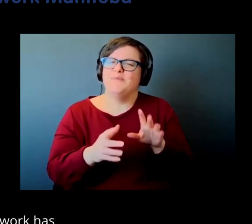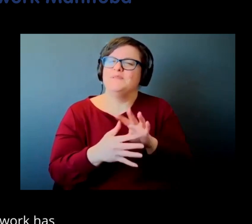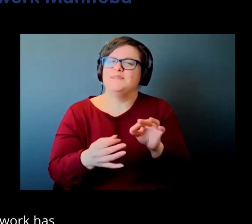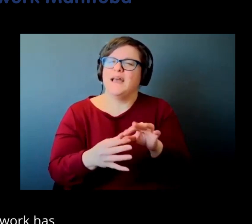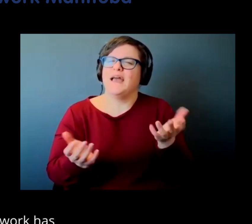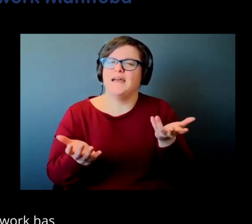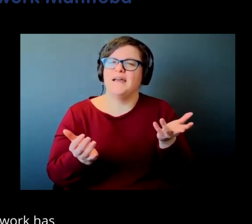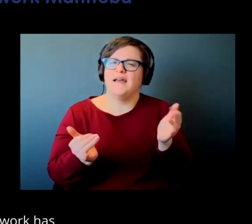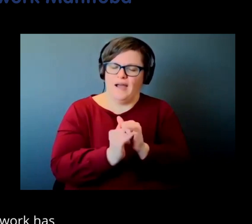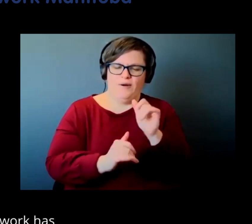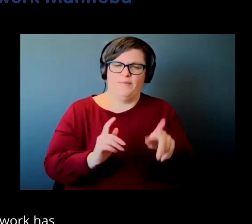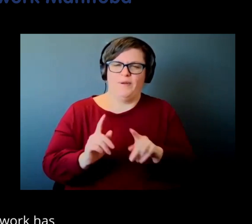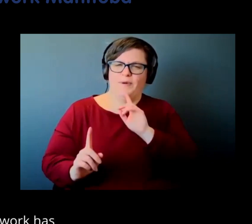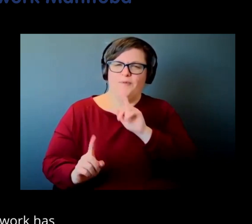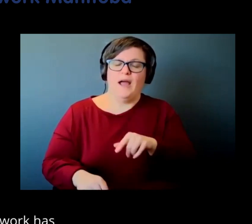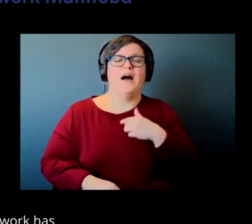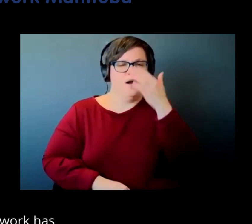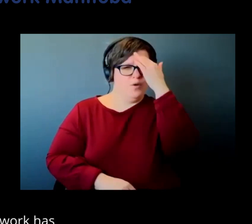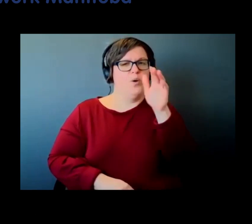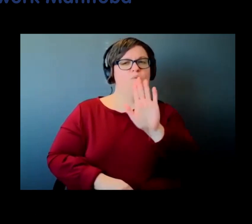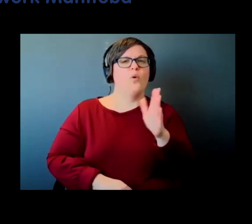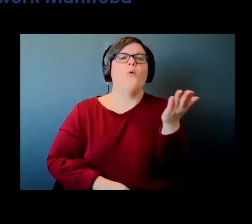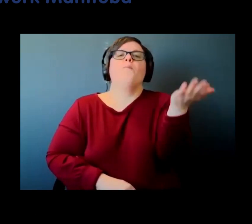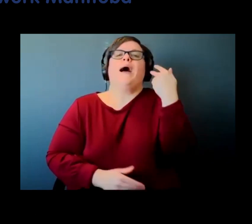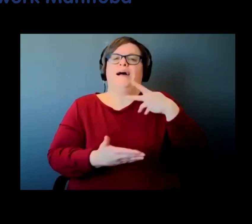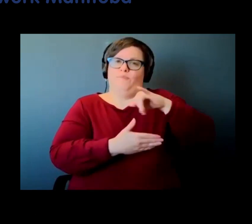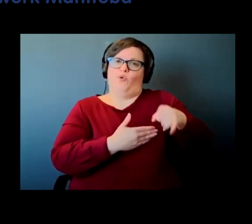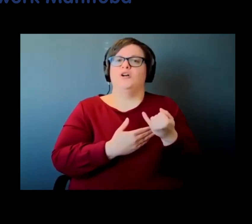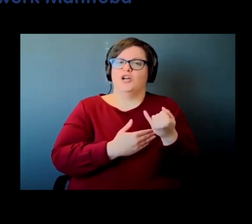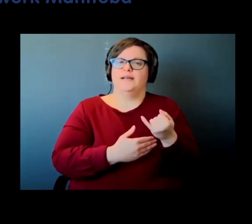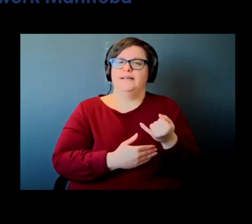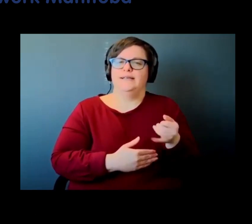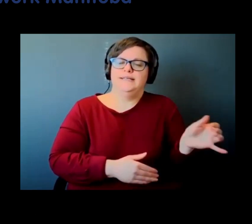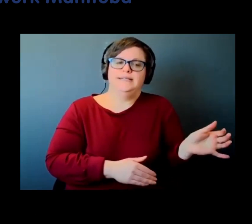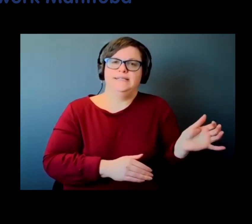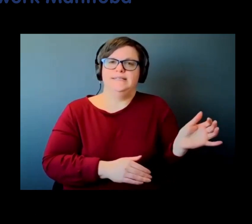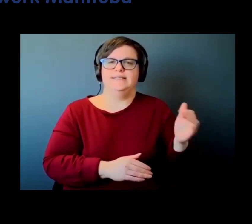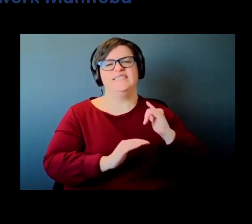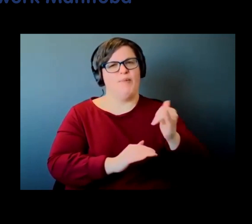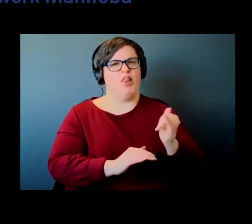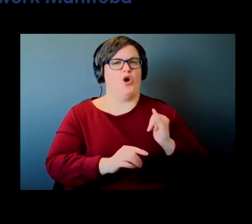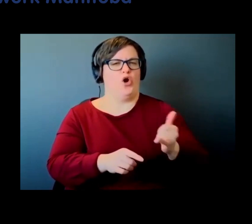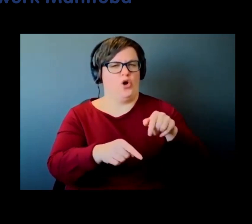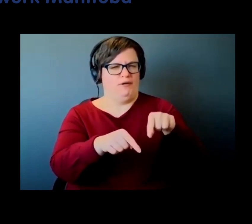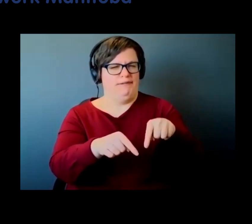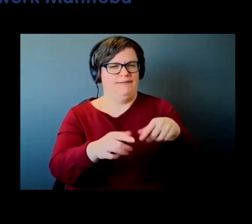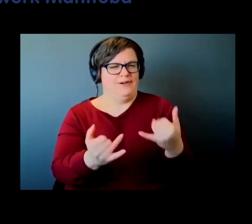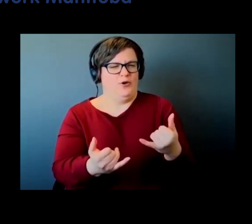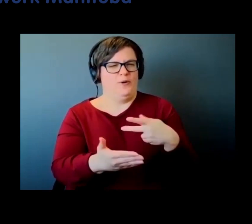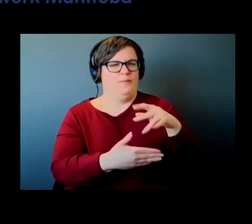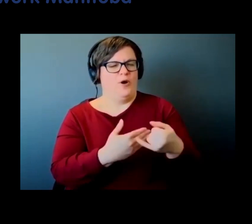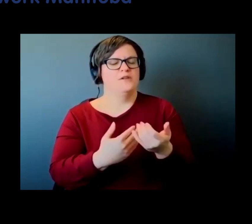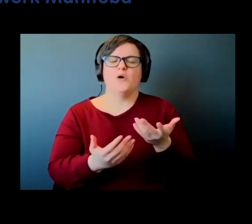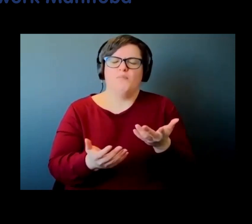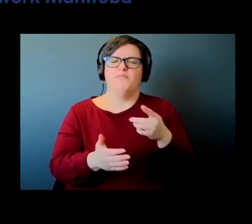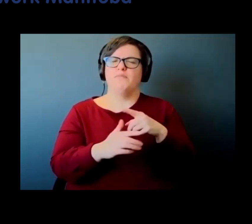your past work has some similarities to it. So would you like to, what do people think about what you're doing in the